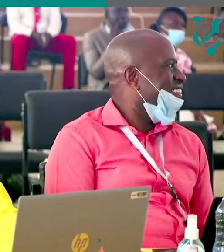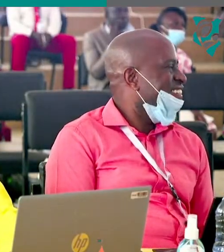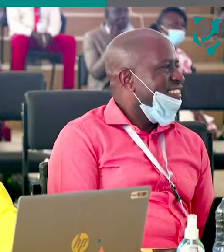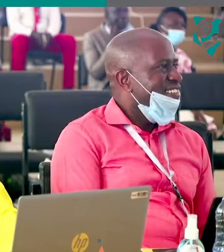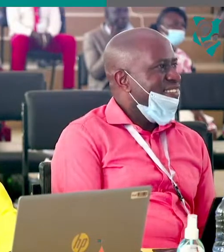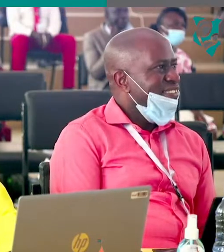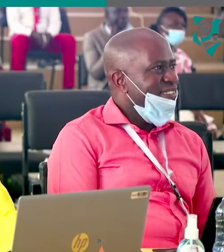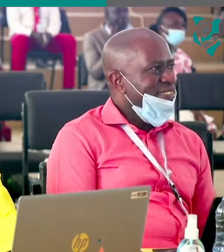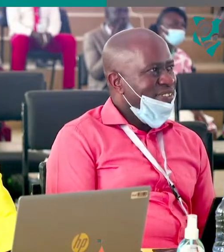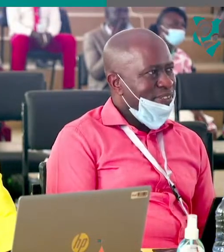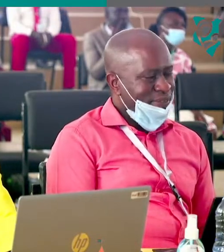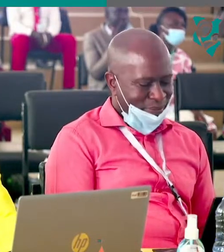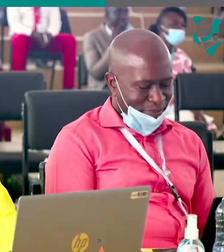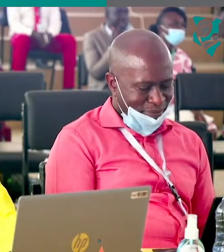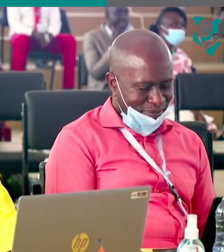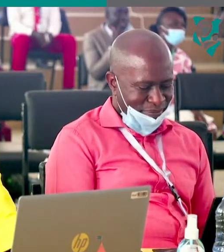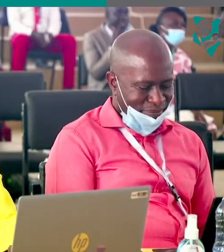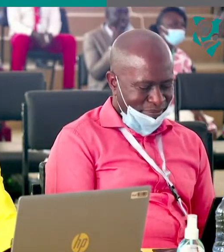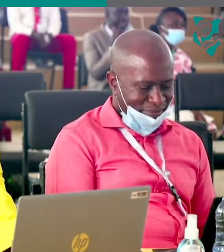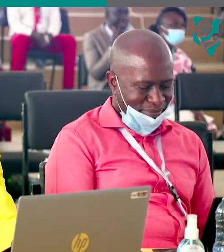So thank you. So in Embu,